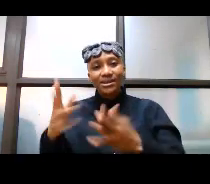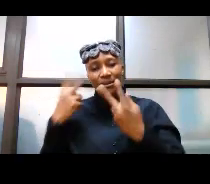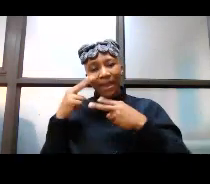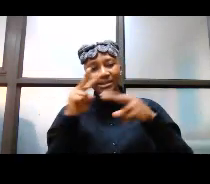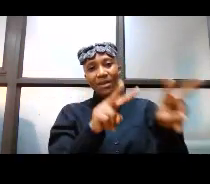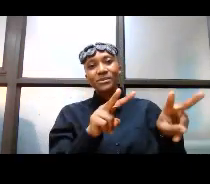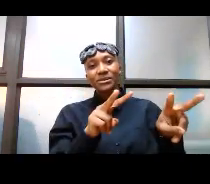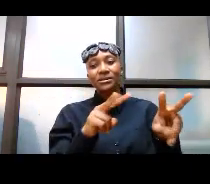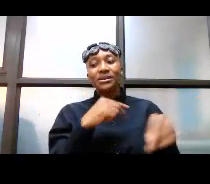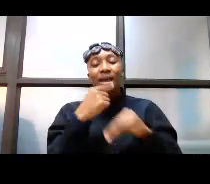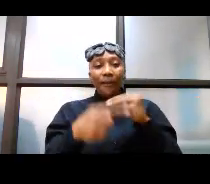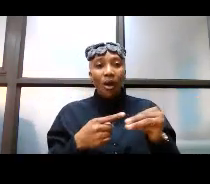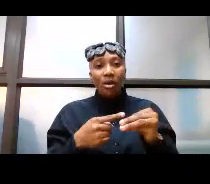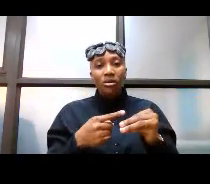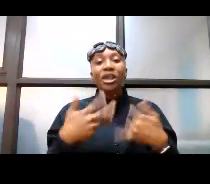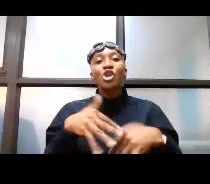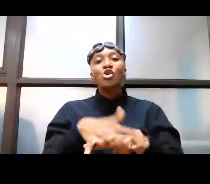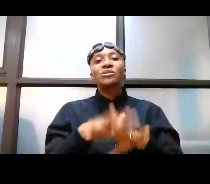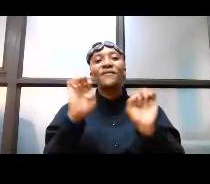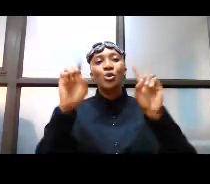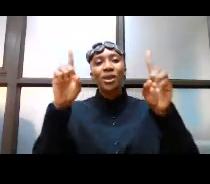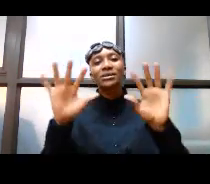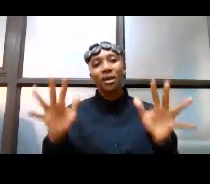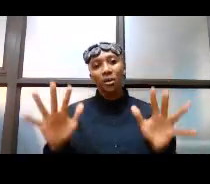of inclusive education, because